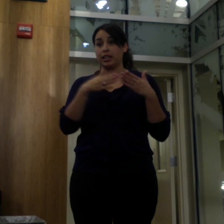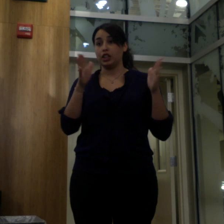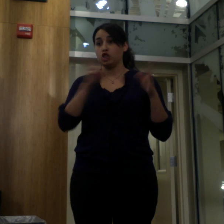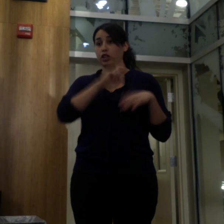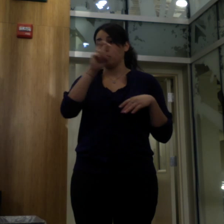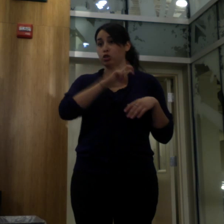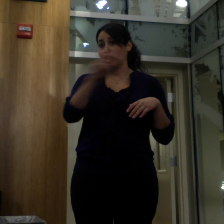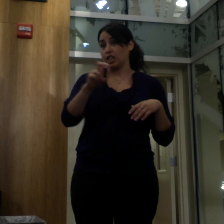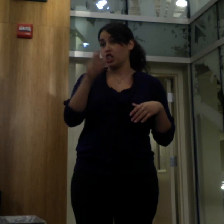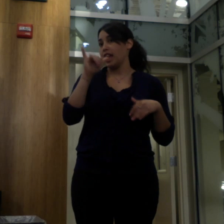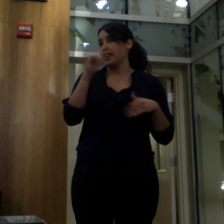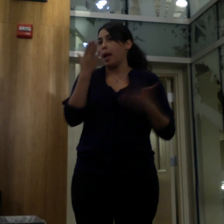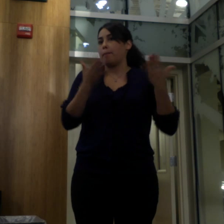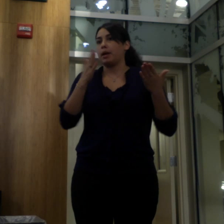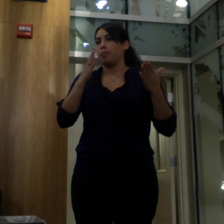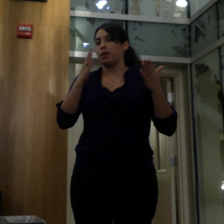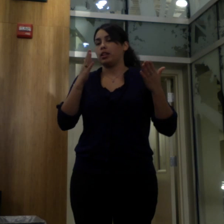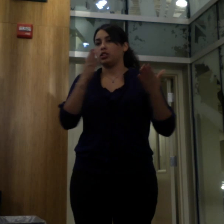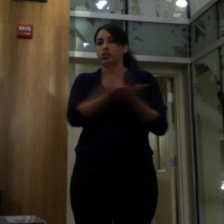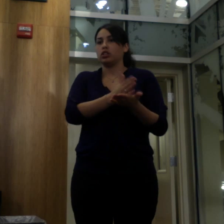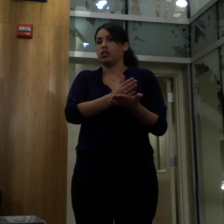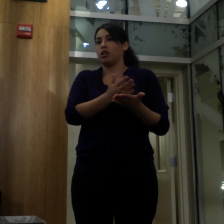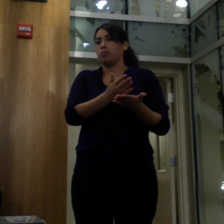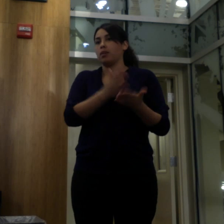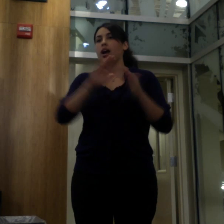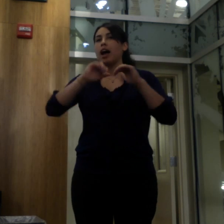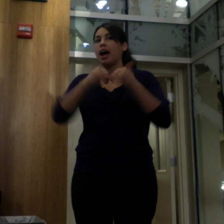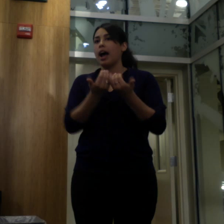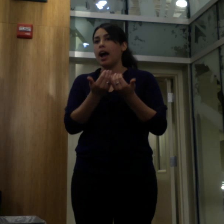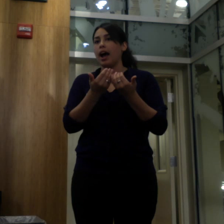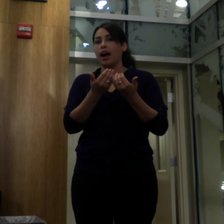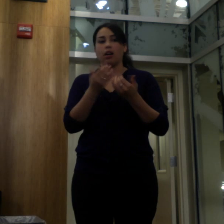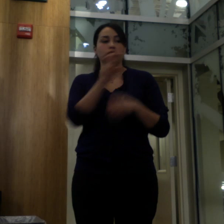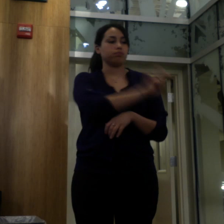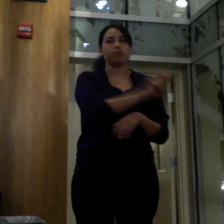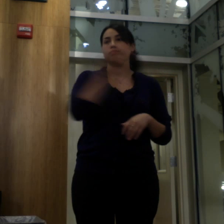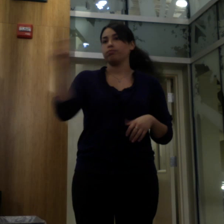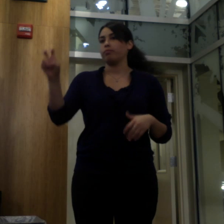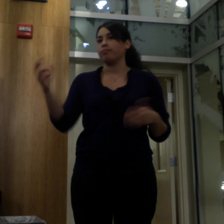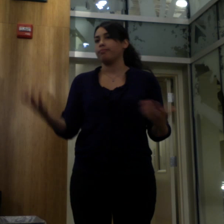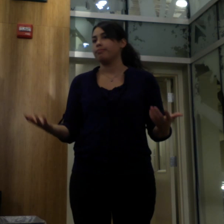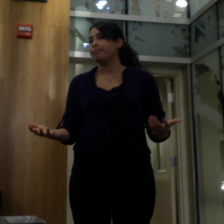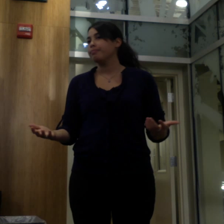all stop. How are you going to get from point A to point B?